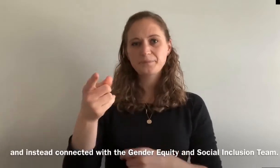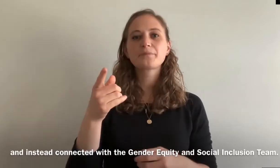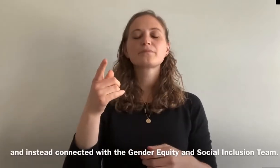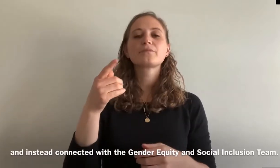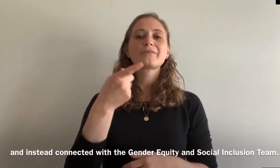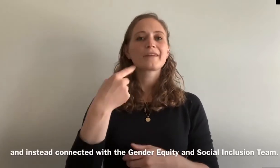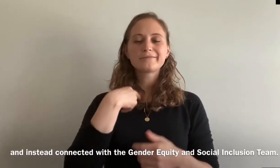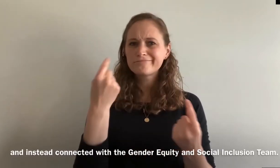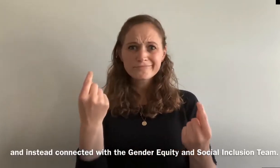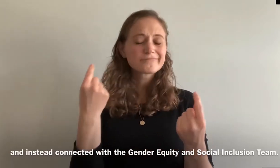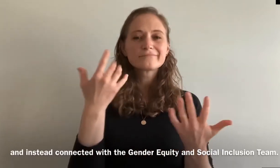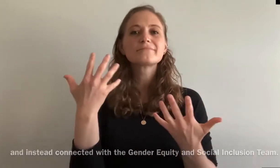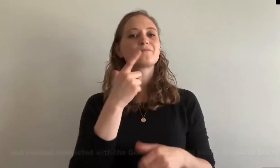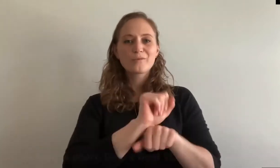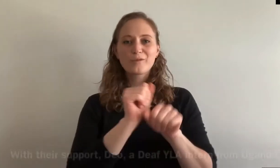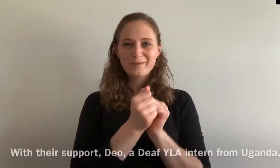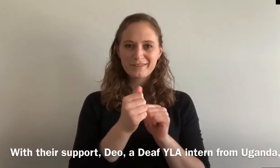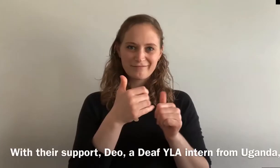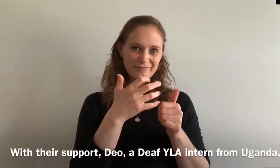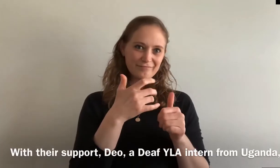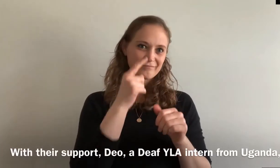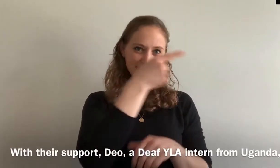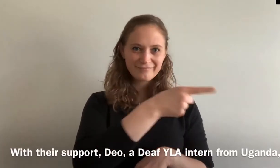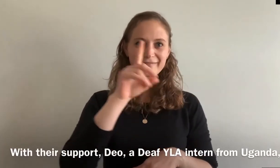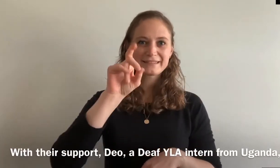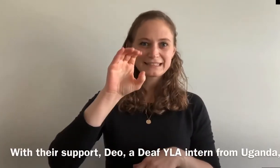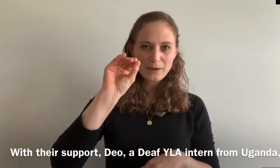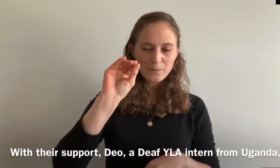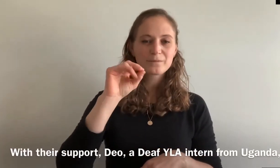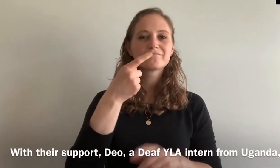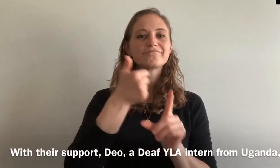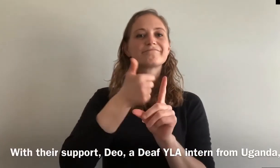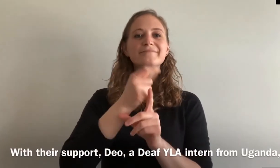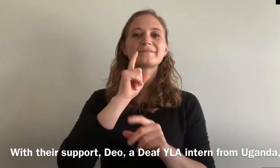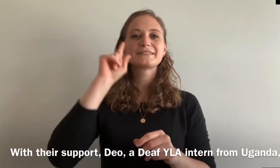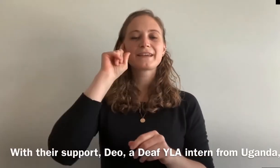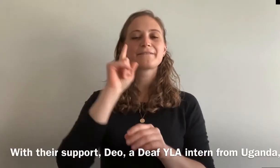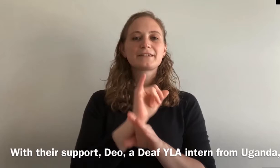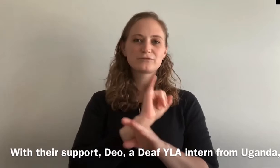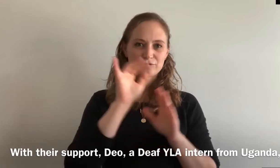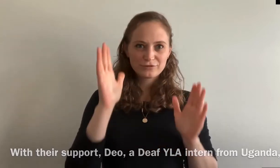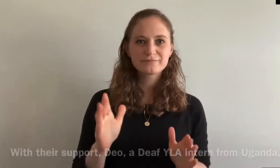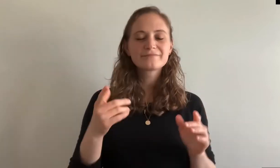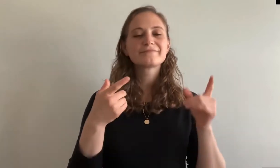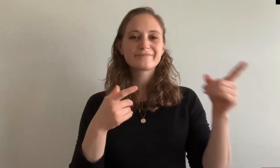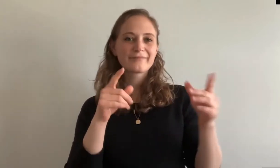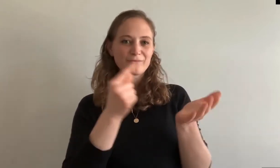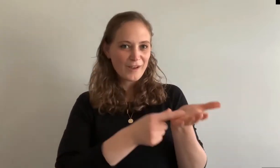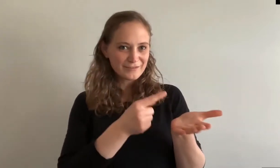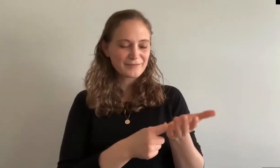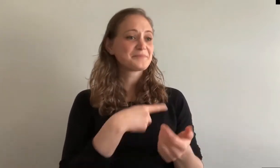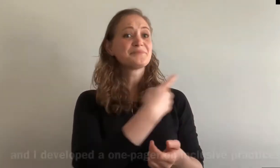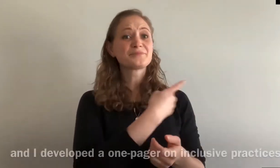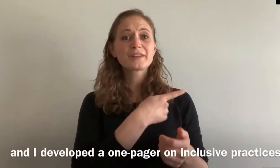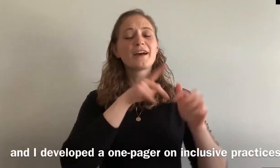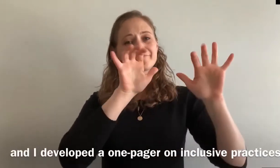and instead connected with the Gender Equity and Social Inclusion team. With their support, Deo, a deaf YLA